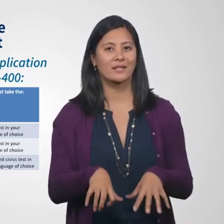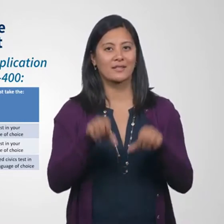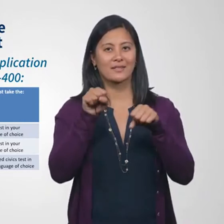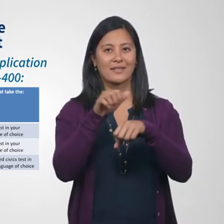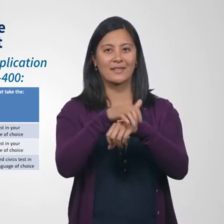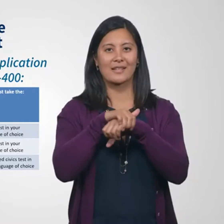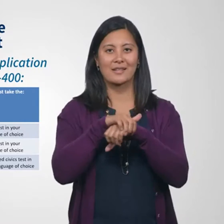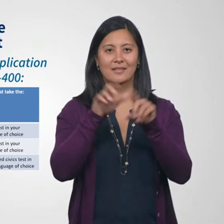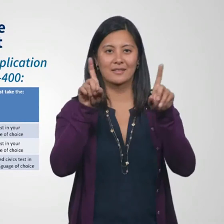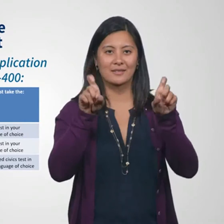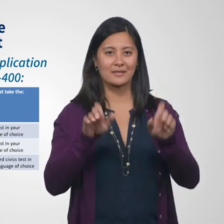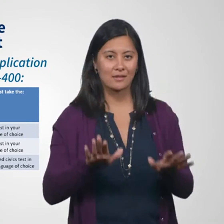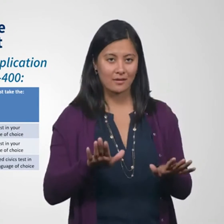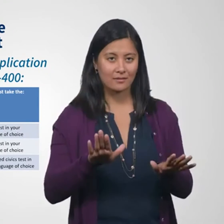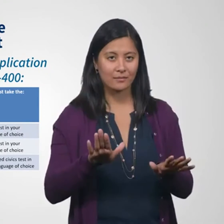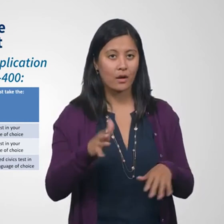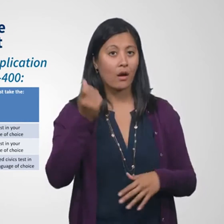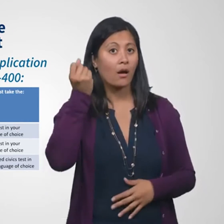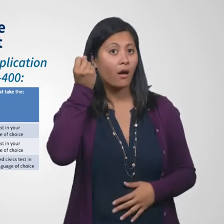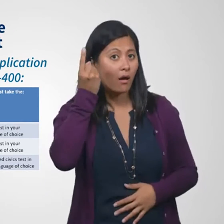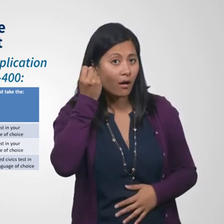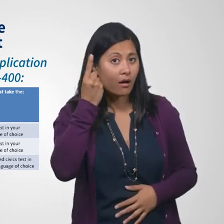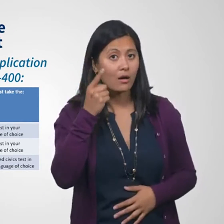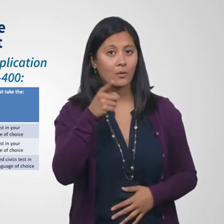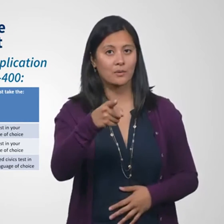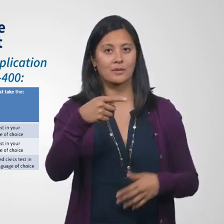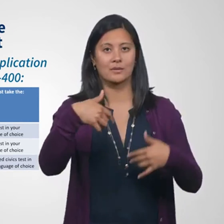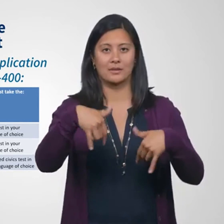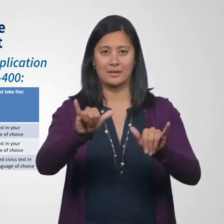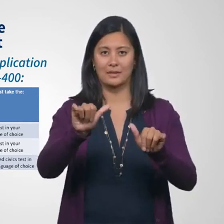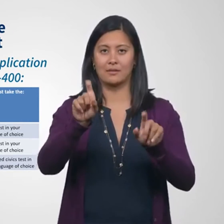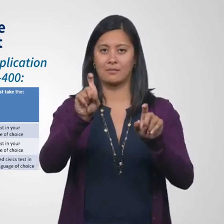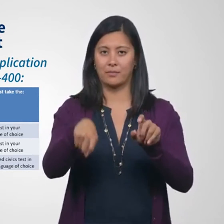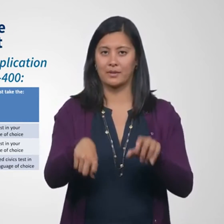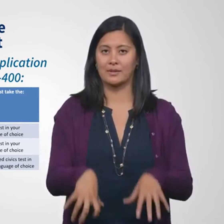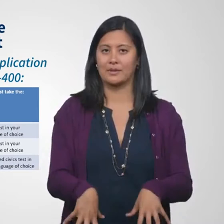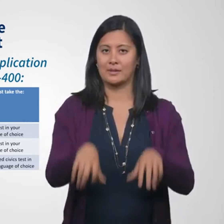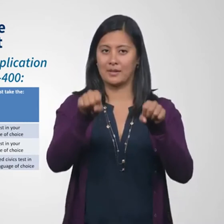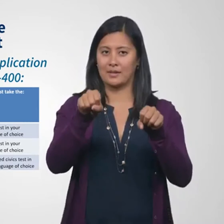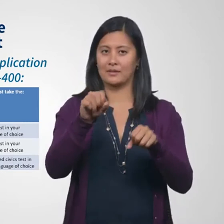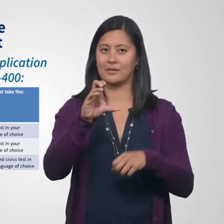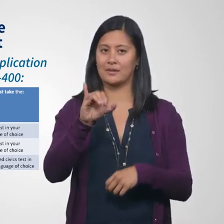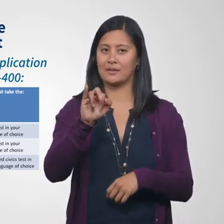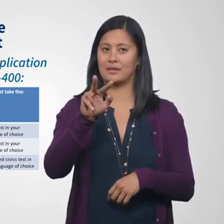you do not have to take the English test. You do have to take the civics test,